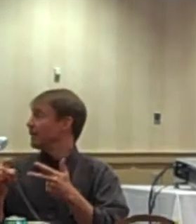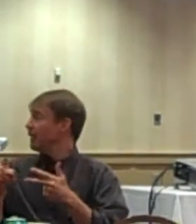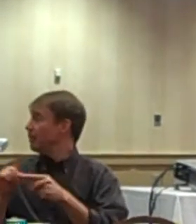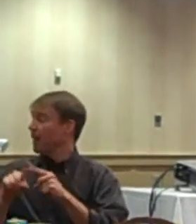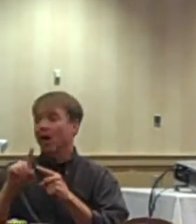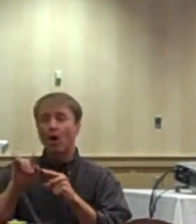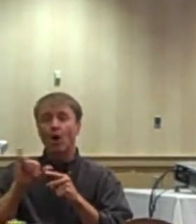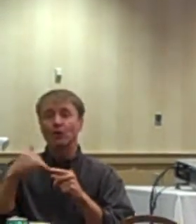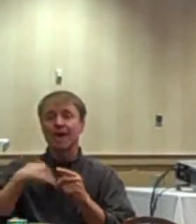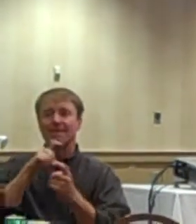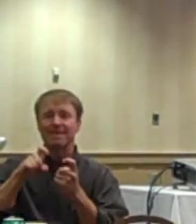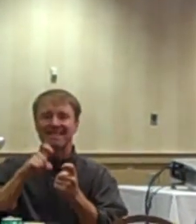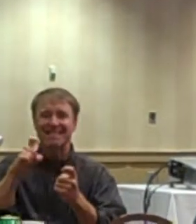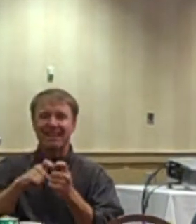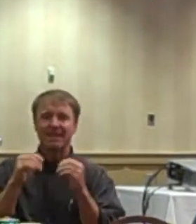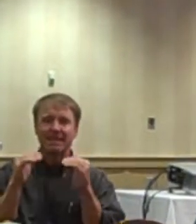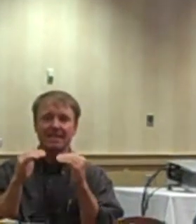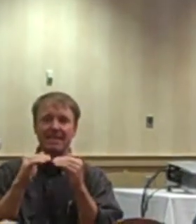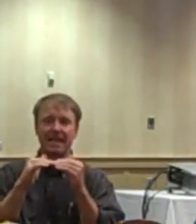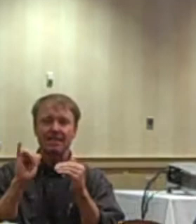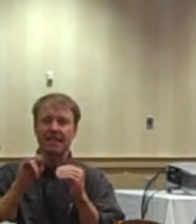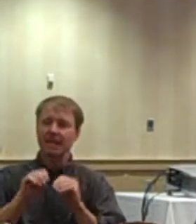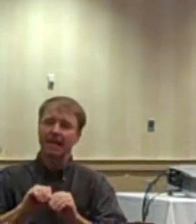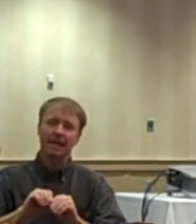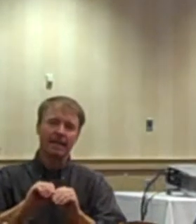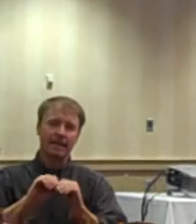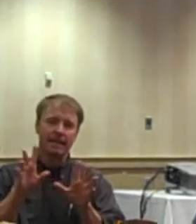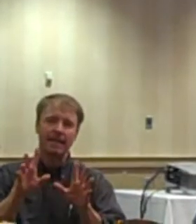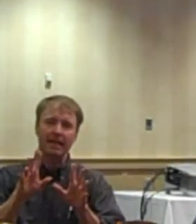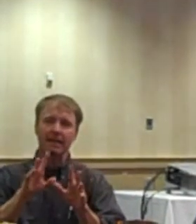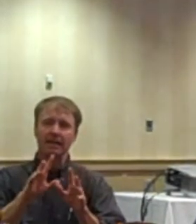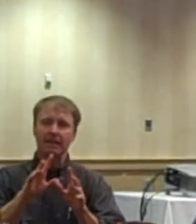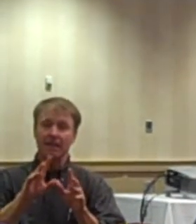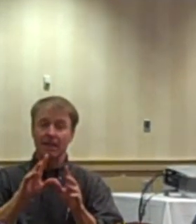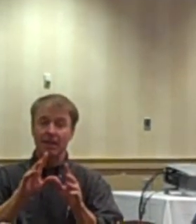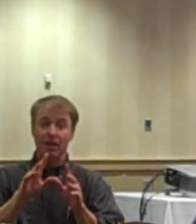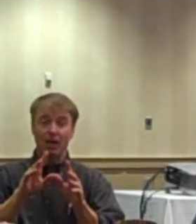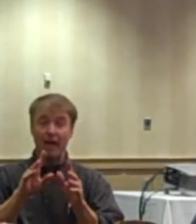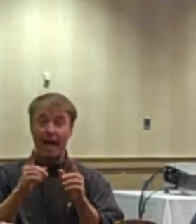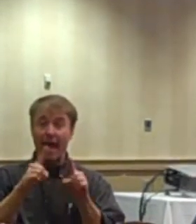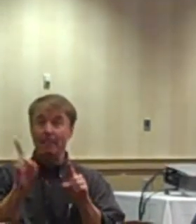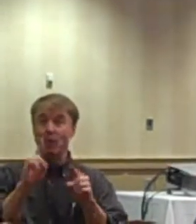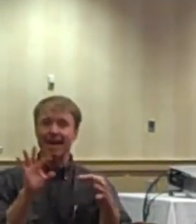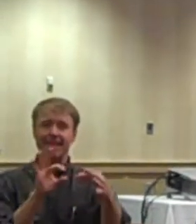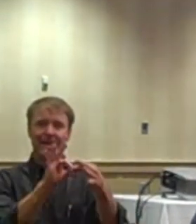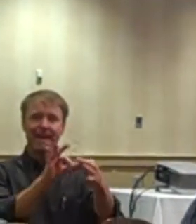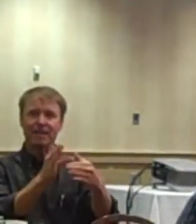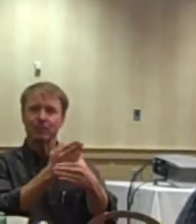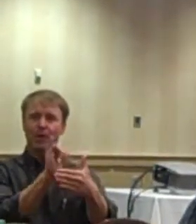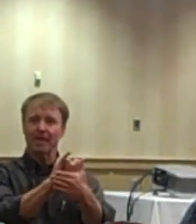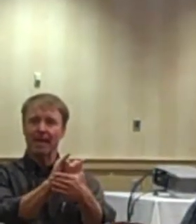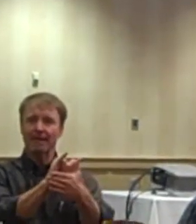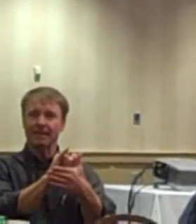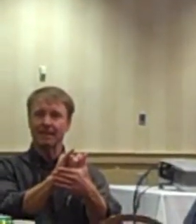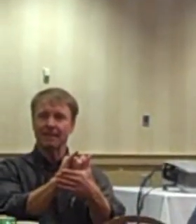also specific standards that explicitly live in the connections between these things. So there is a